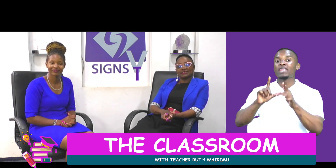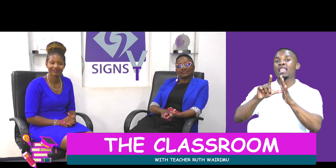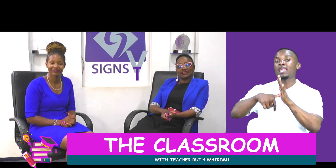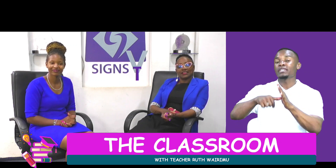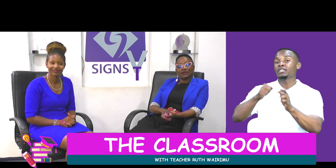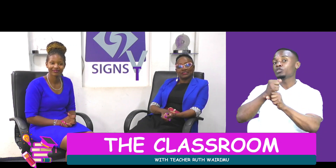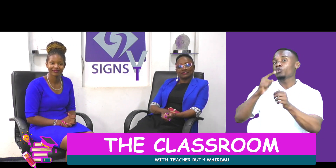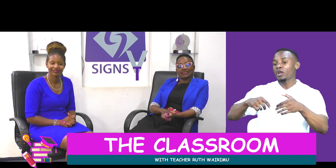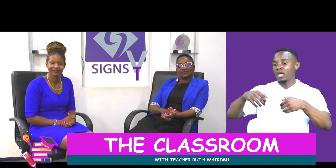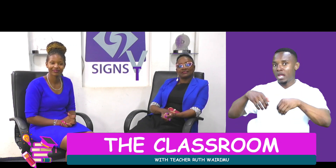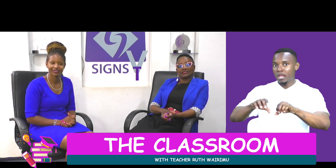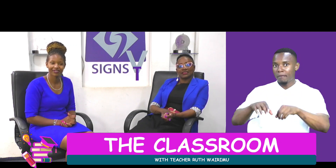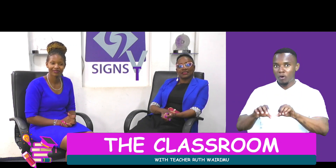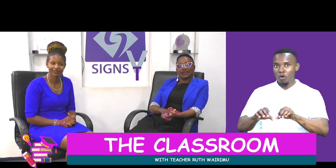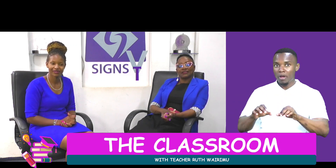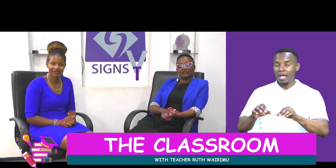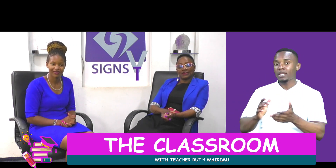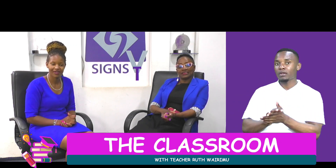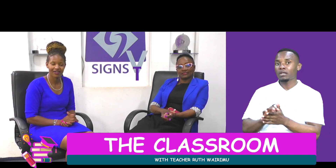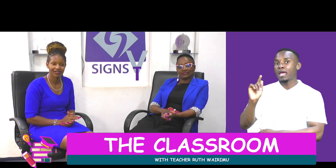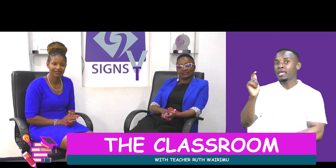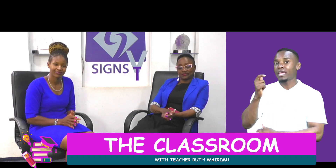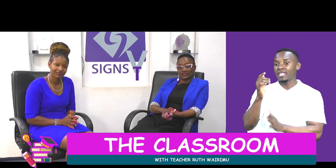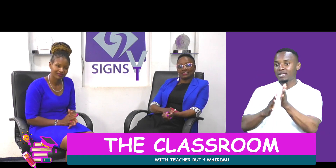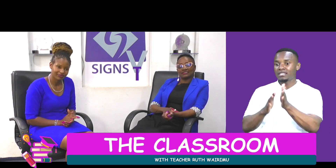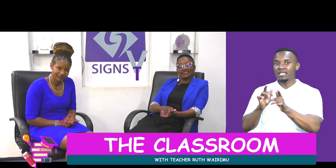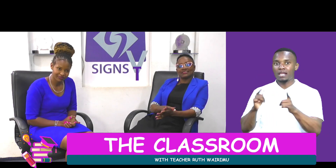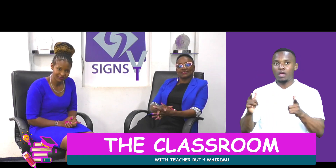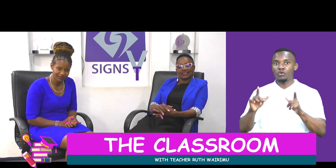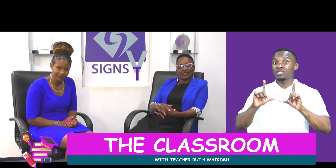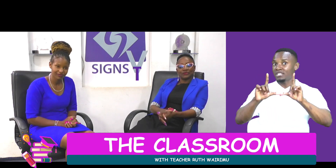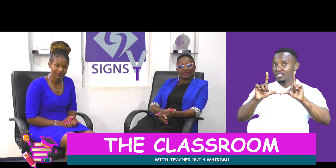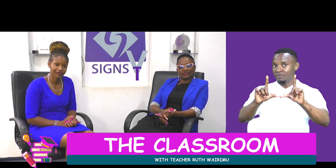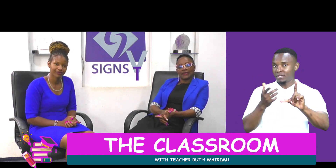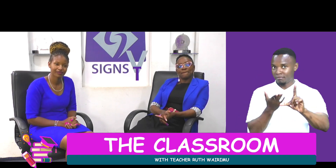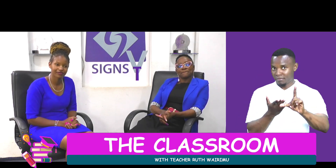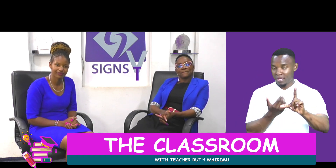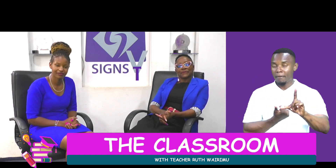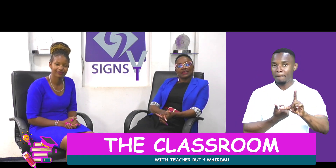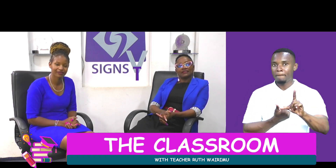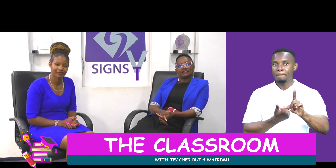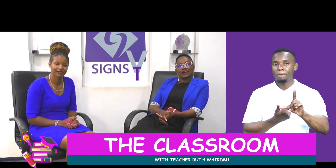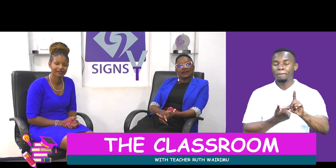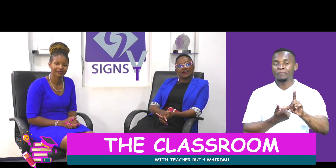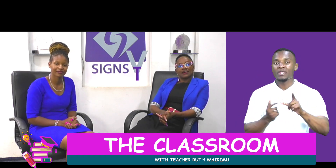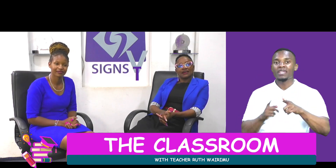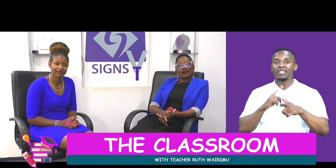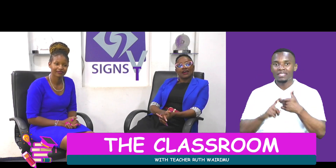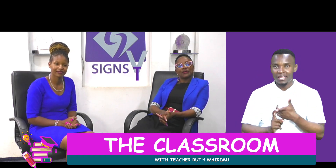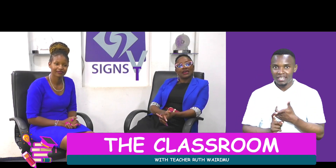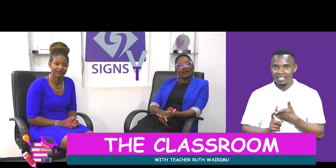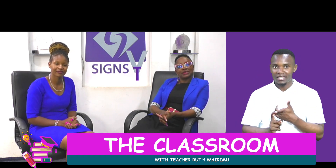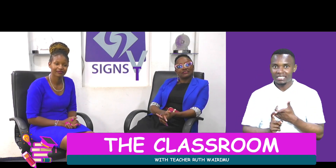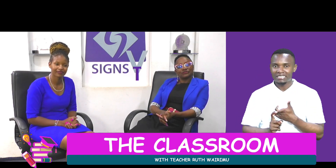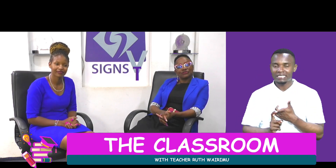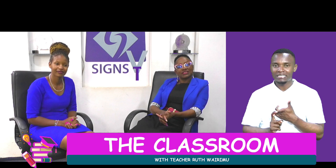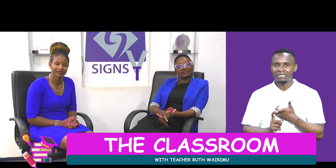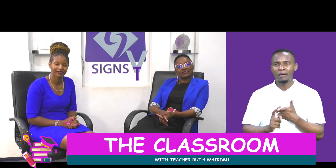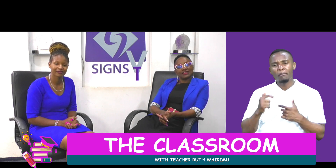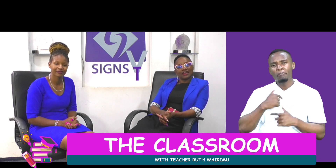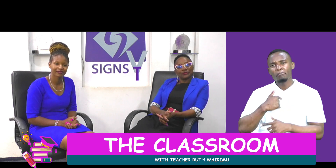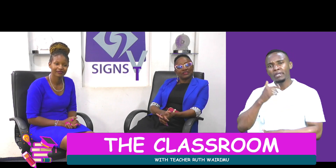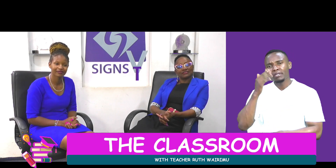in Kenya Sign Language, that is the advanced certificate in Kenyan Sign Language. And how I happened to